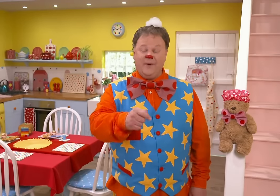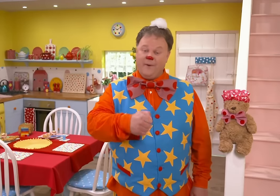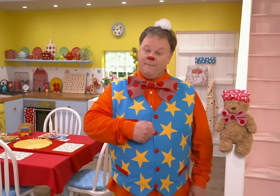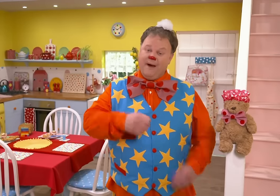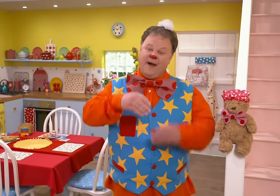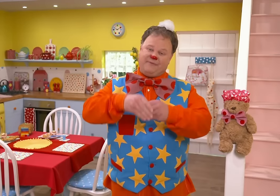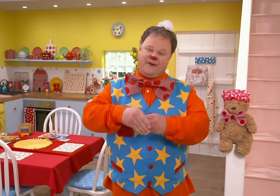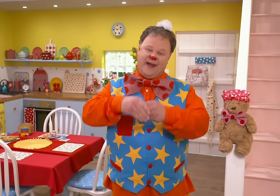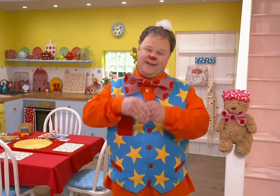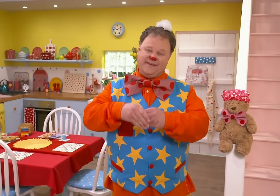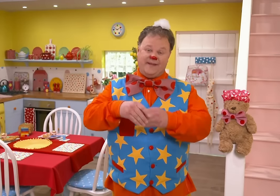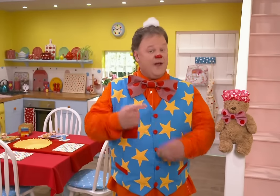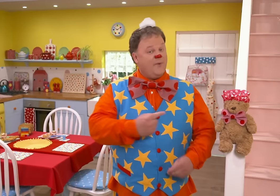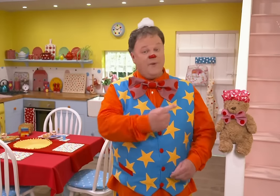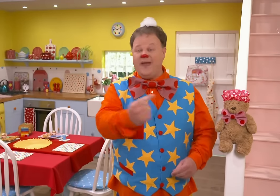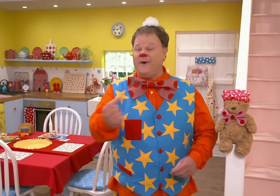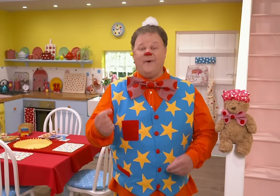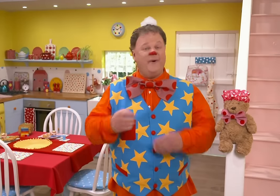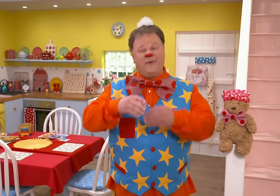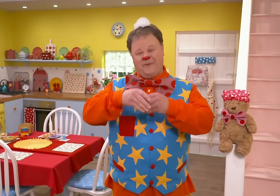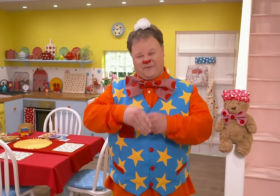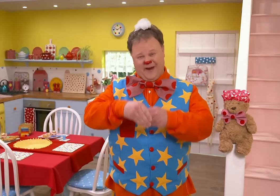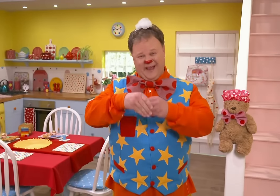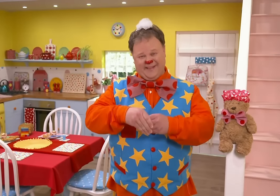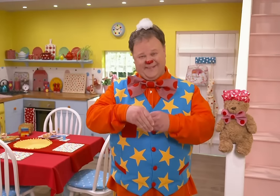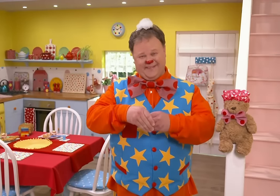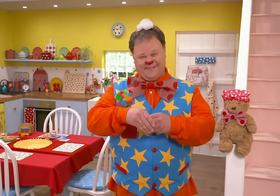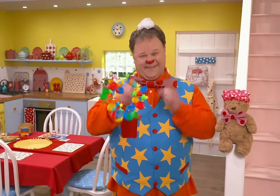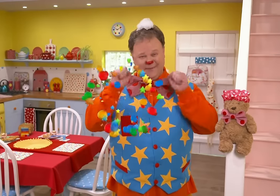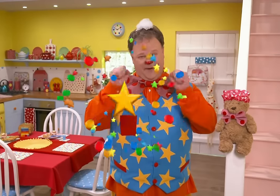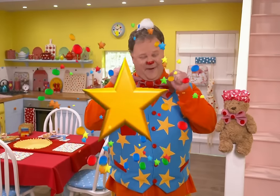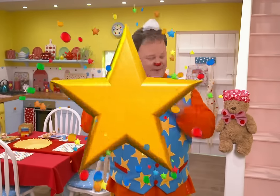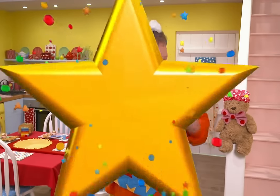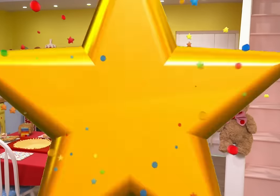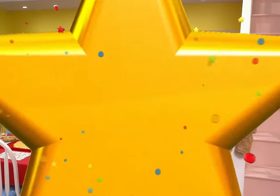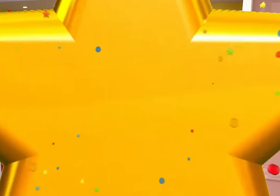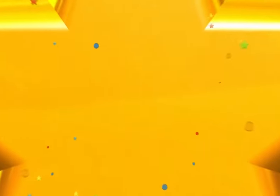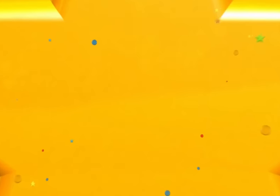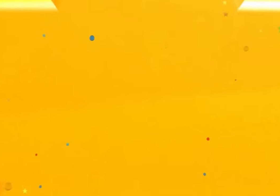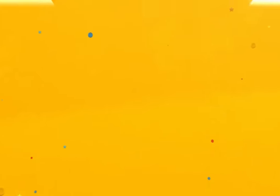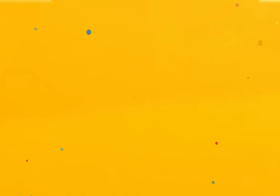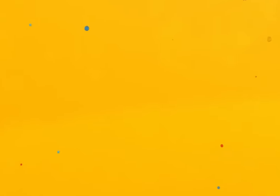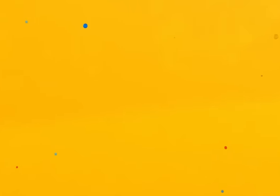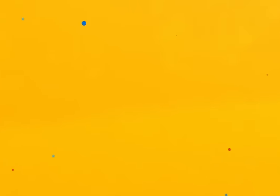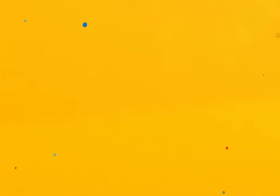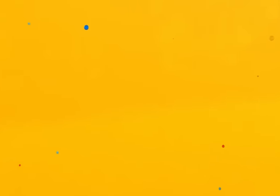you're my friend. We're all friends. Woohoo!